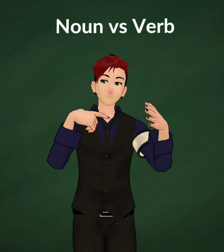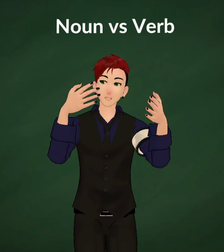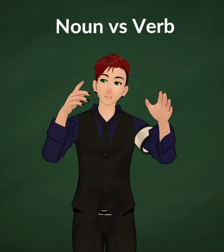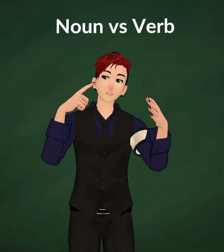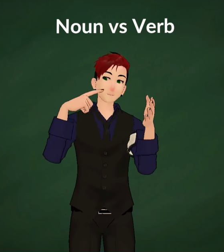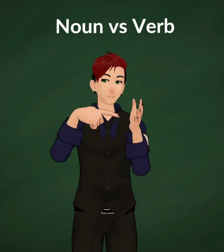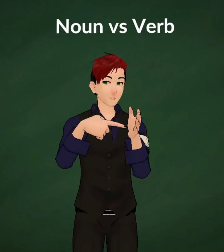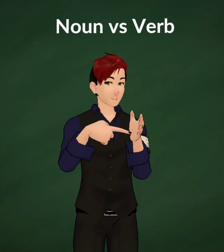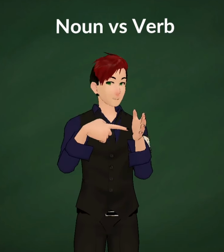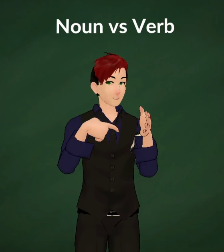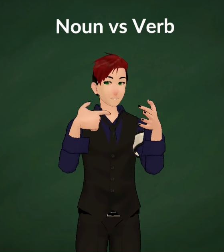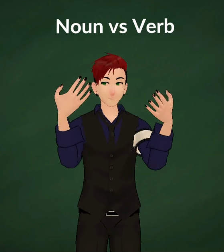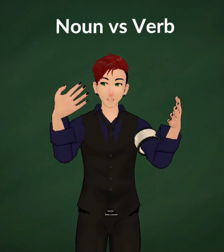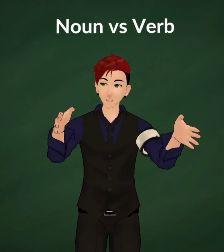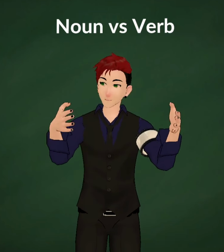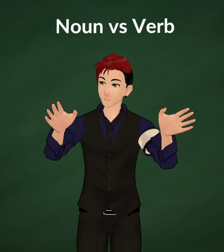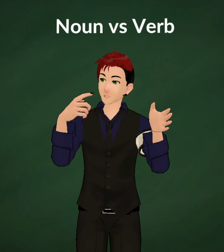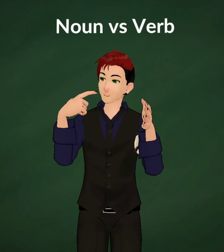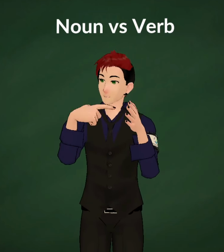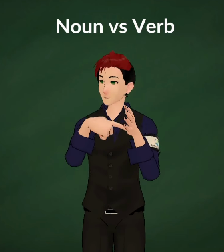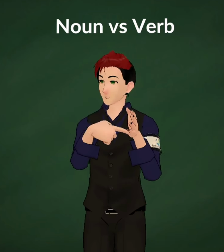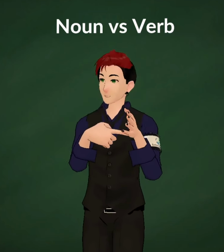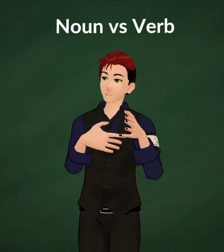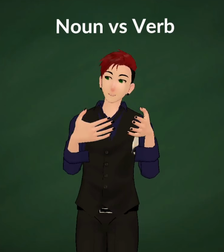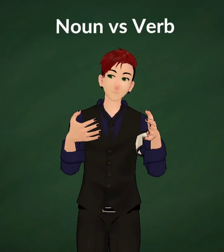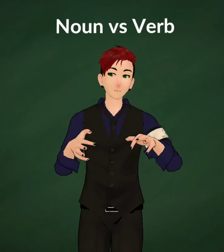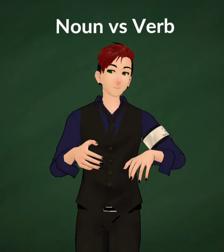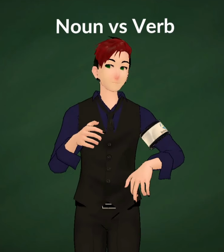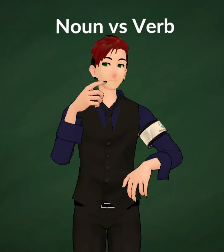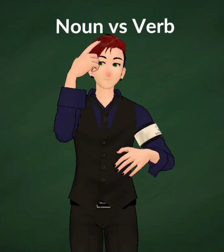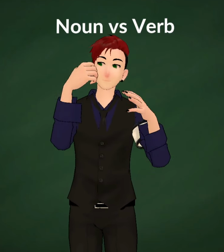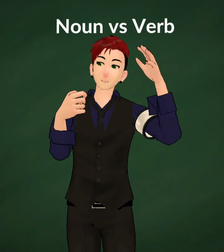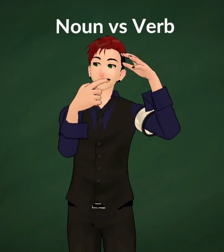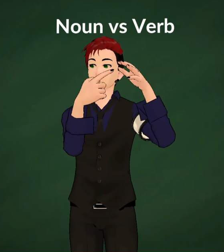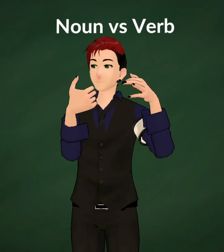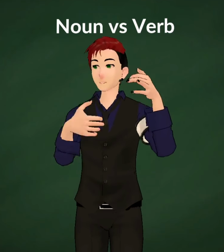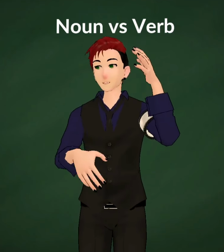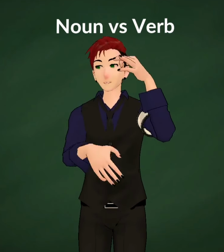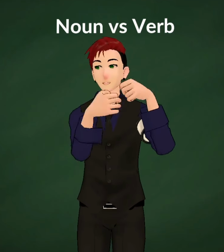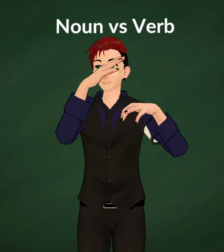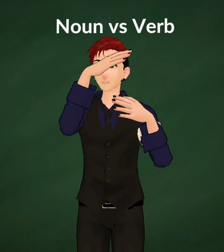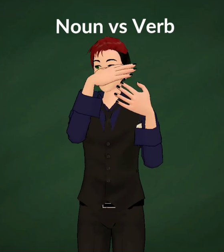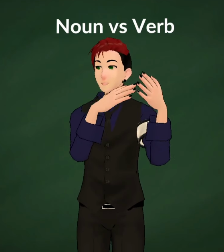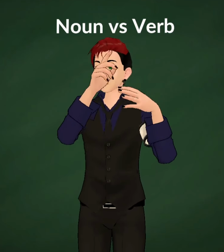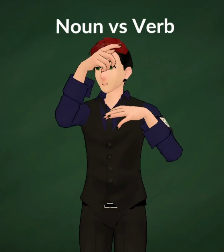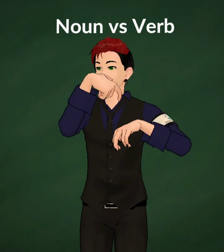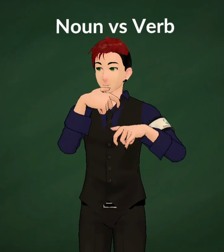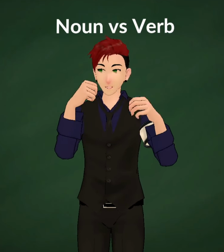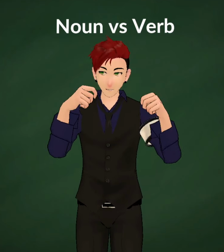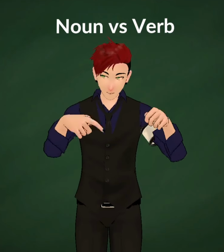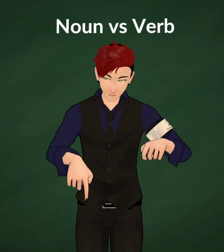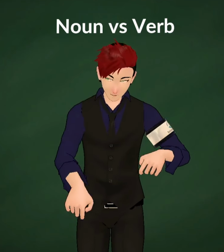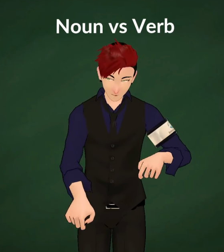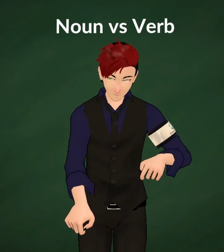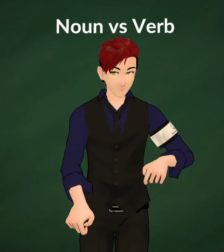I have noticed it. I've already noticed it. Okay. Interesting, just popped up. I'll add it on my list next time I teach this.